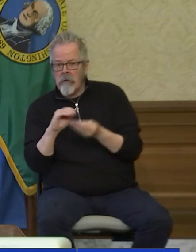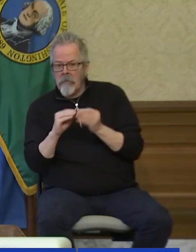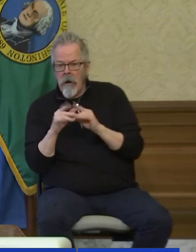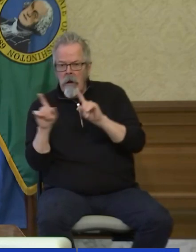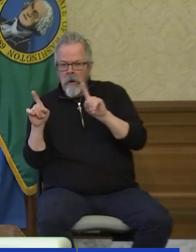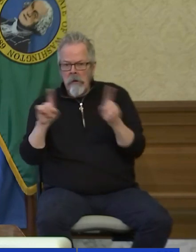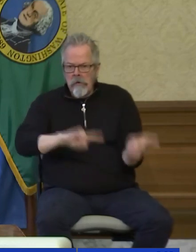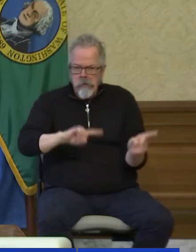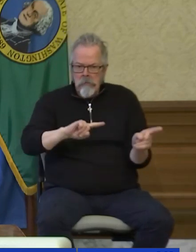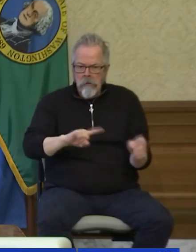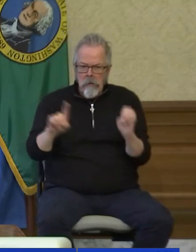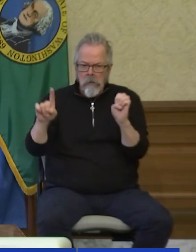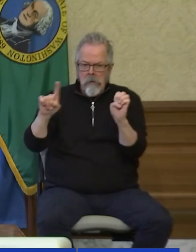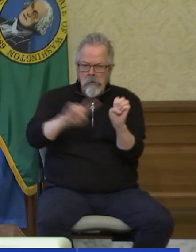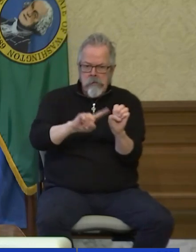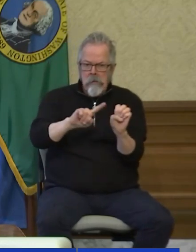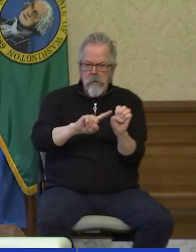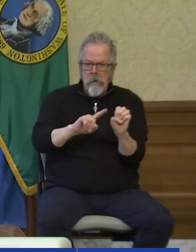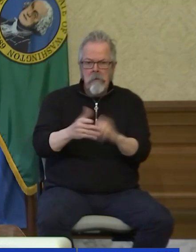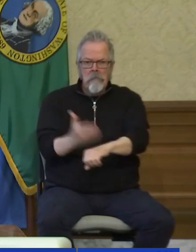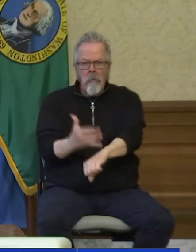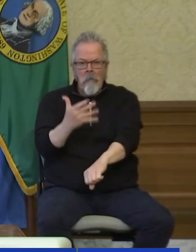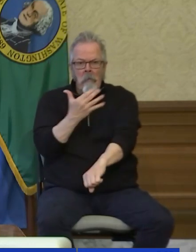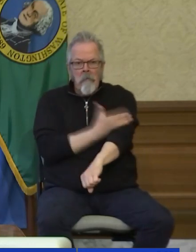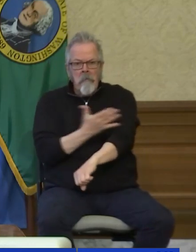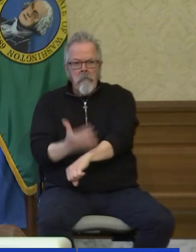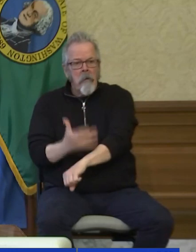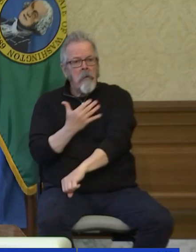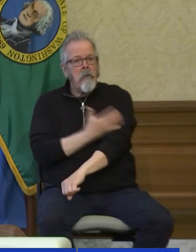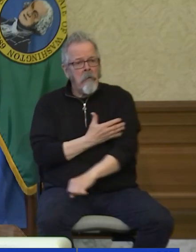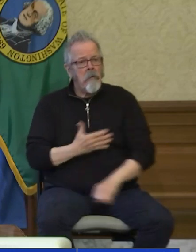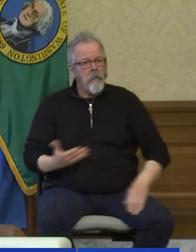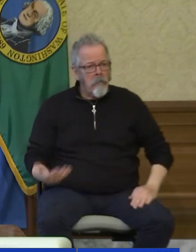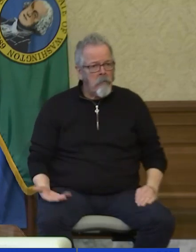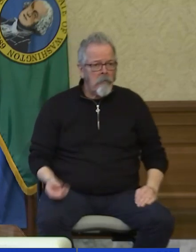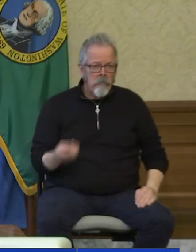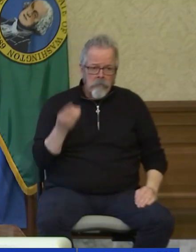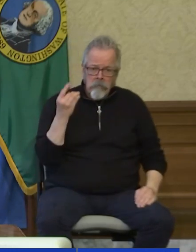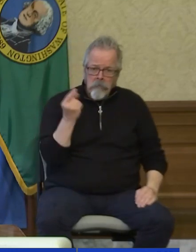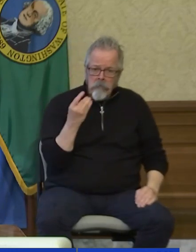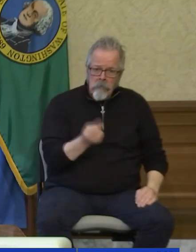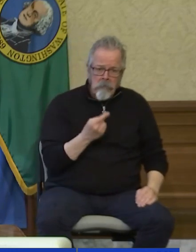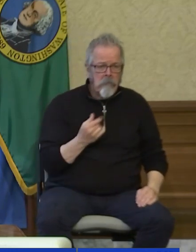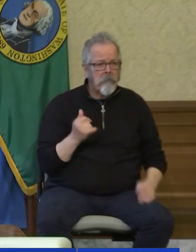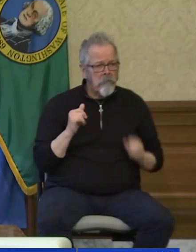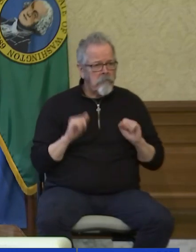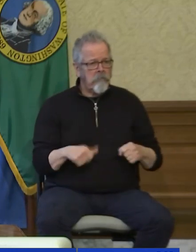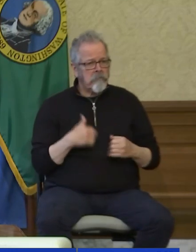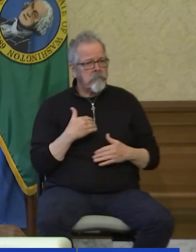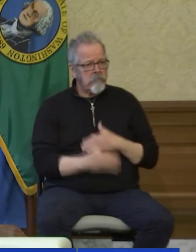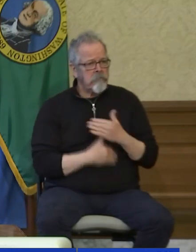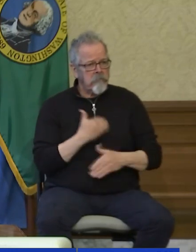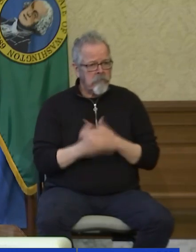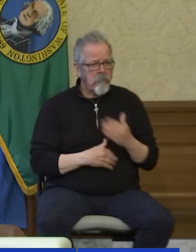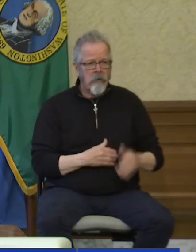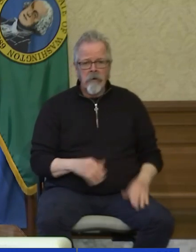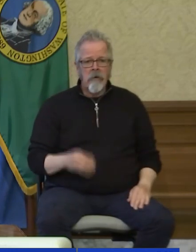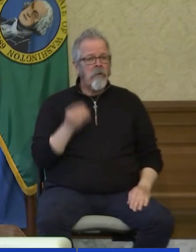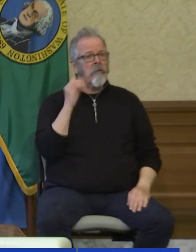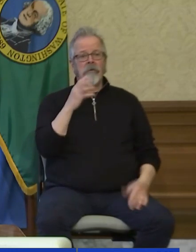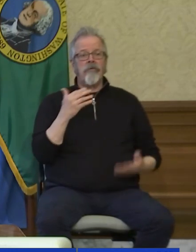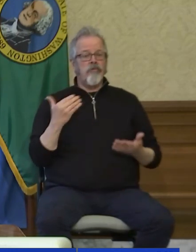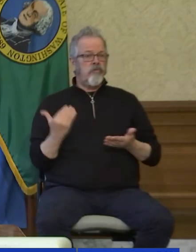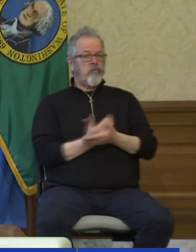found. You know, those things are possible. But I certainly don't believe we can count on those things. What we can count on is